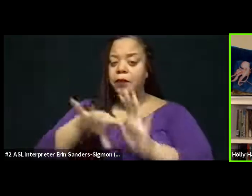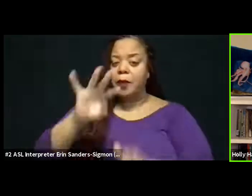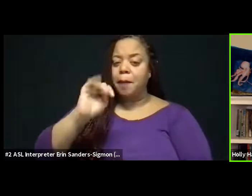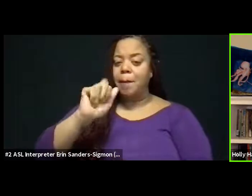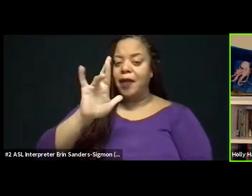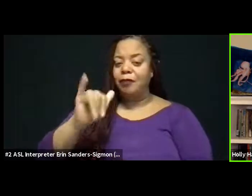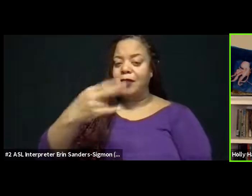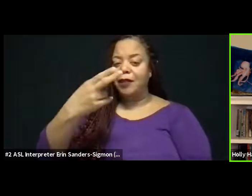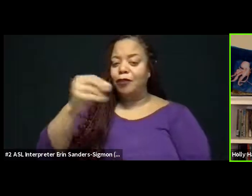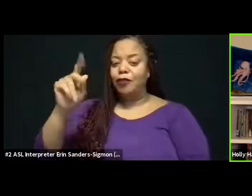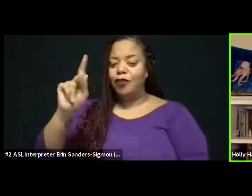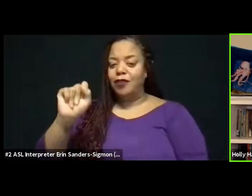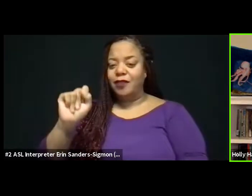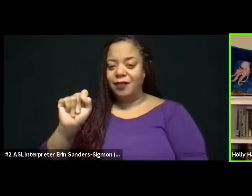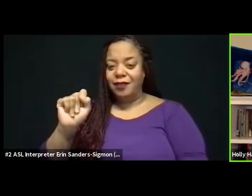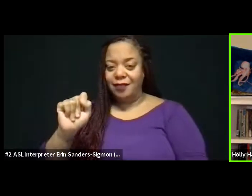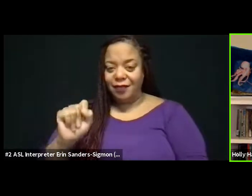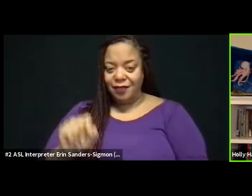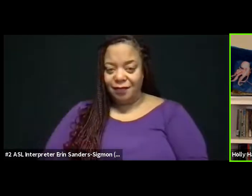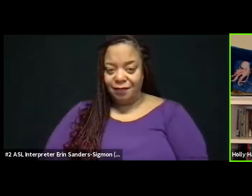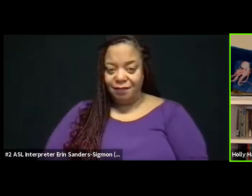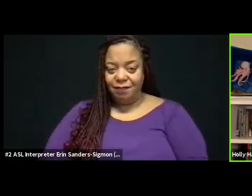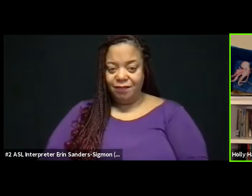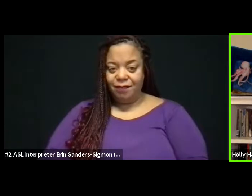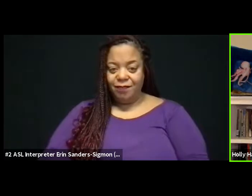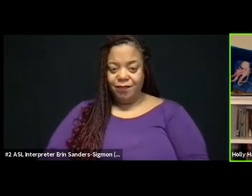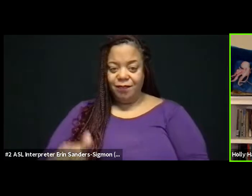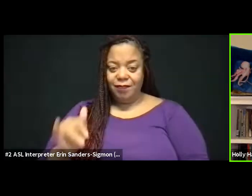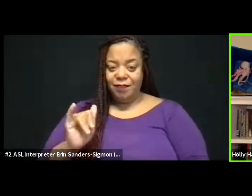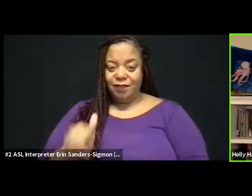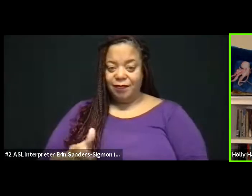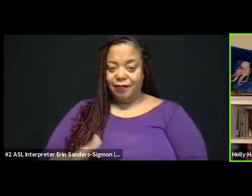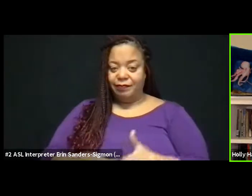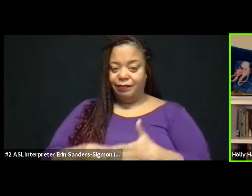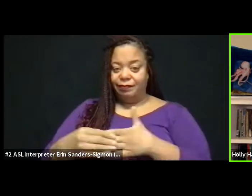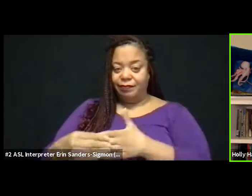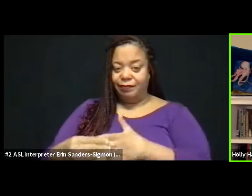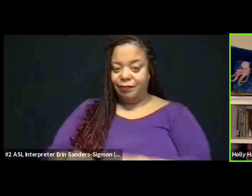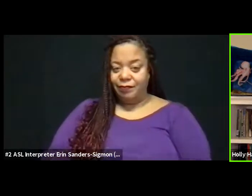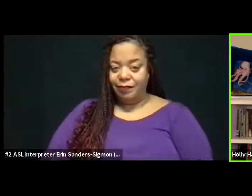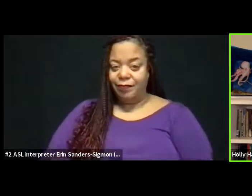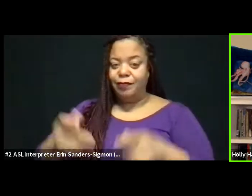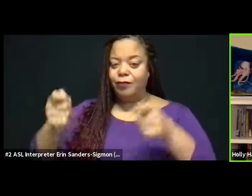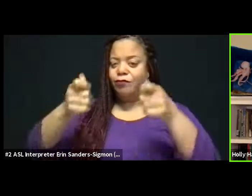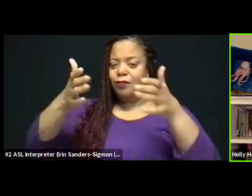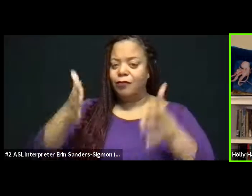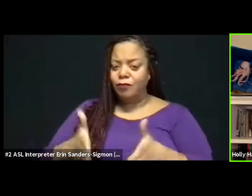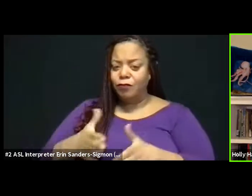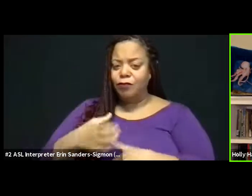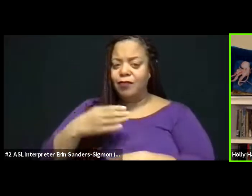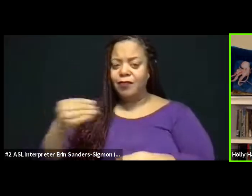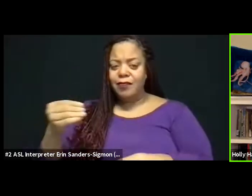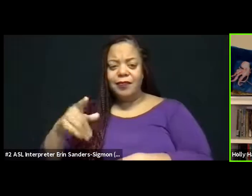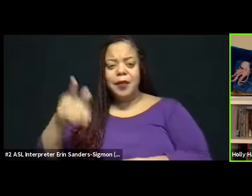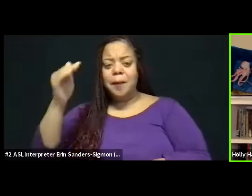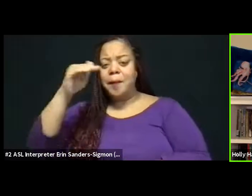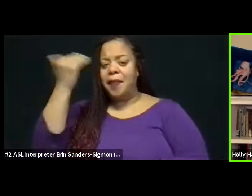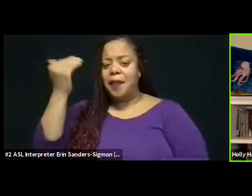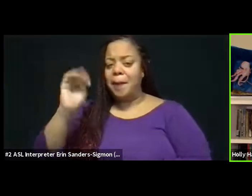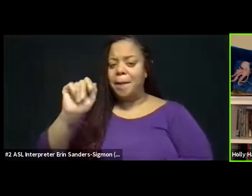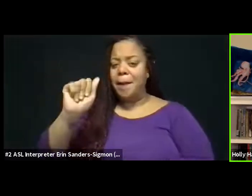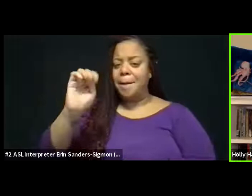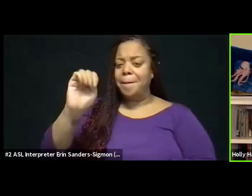looked at her work with the Black Mamas Bell Out. And so many students had experience with having